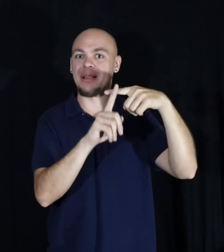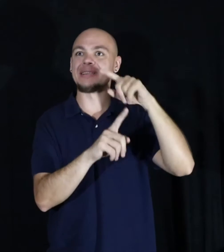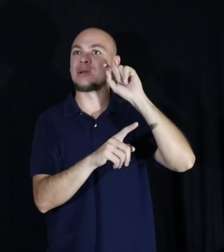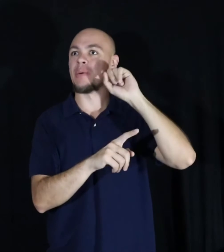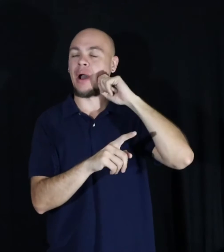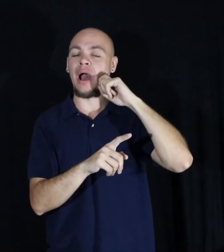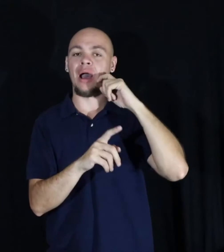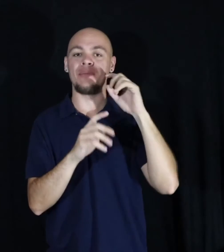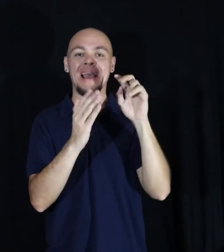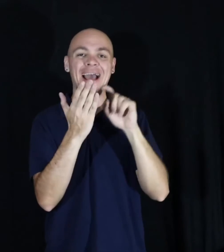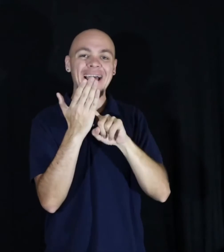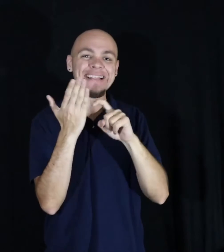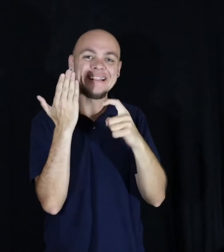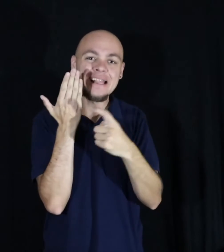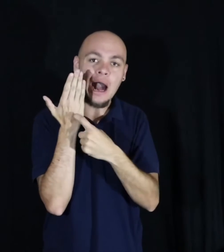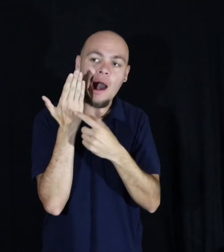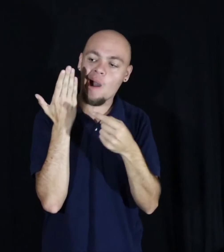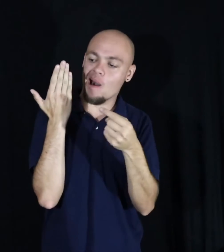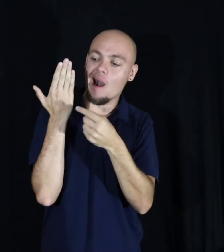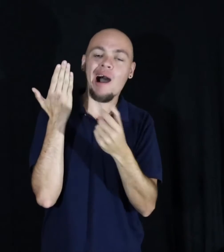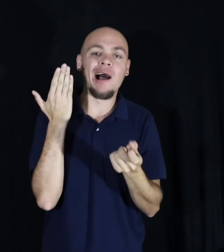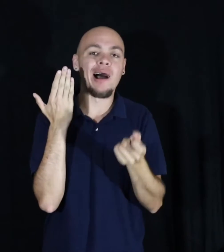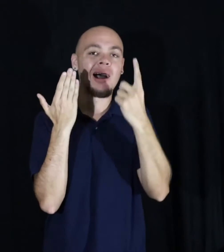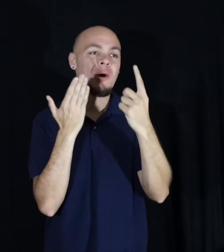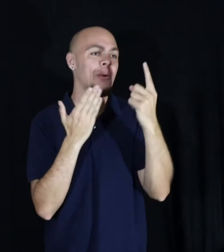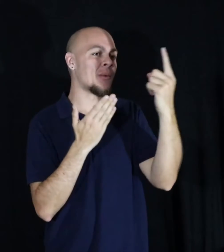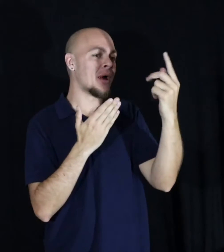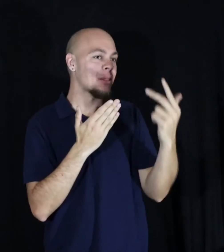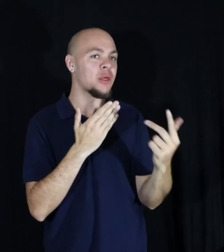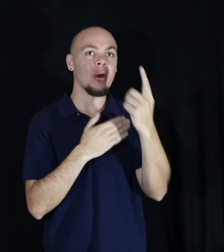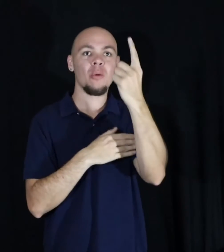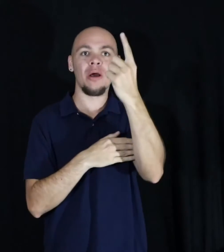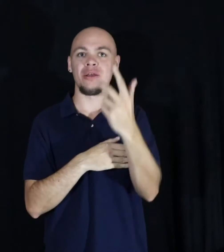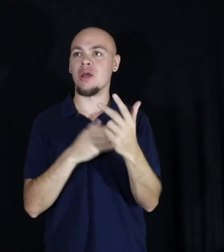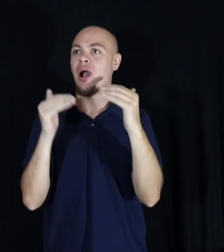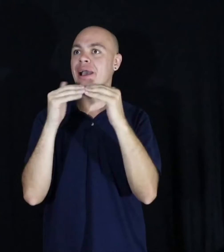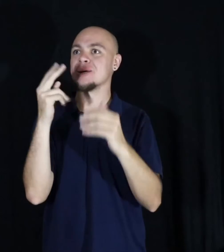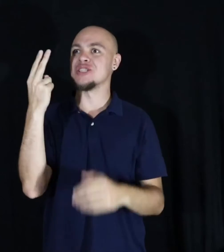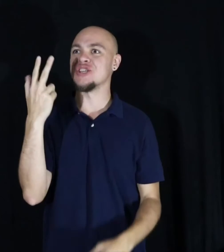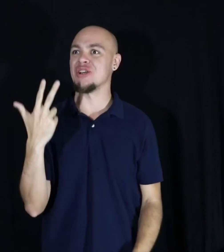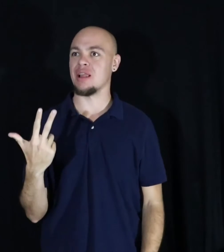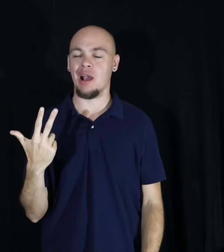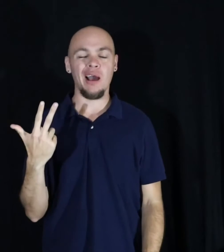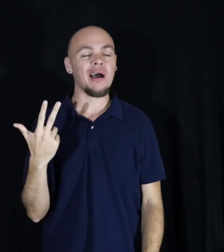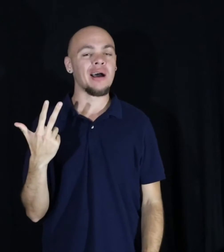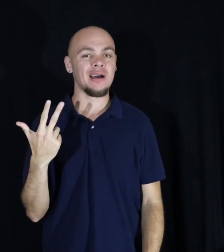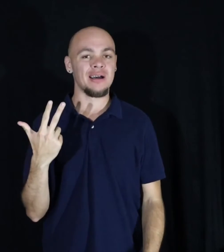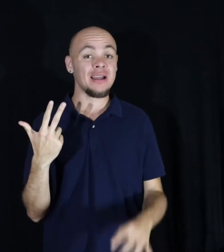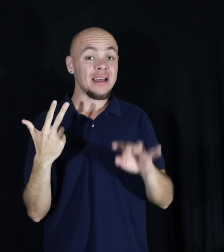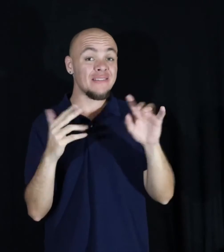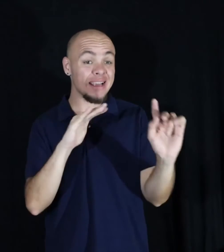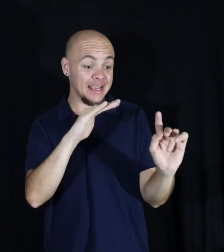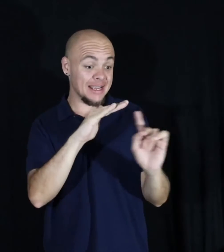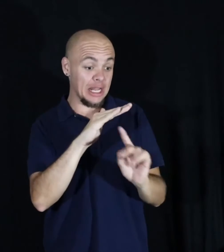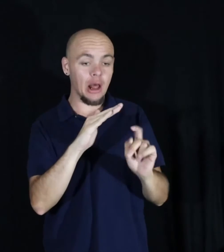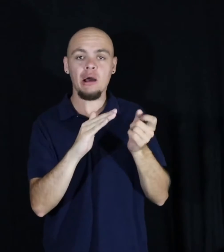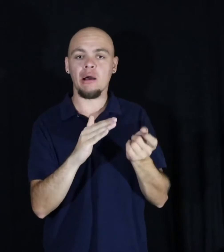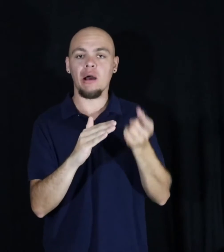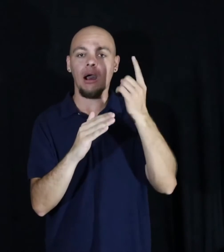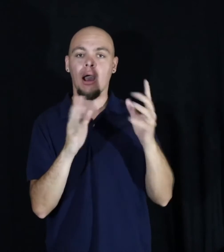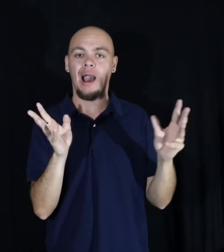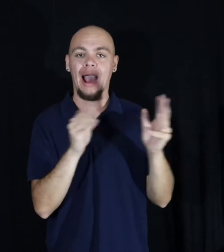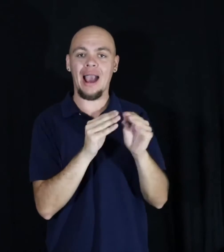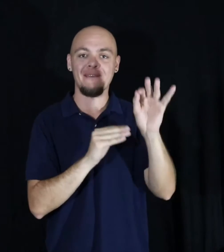her analogy to understand 1/3 plus 1/3. So if even a kindergartner can add